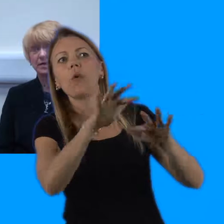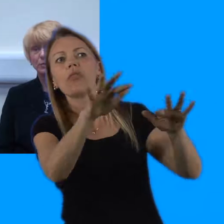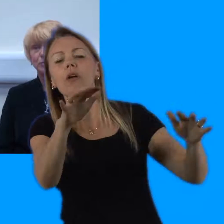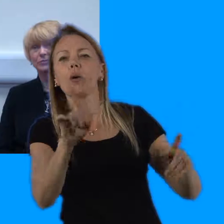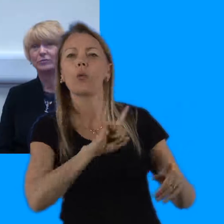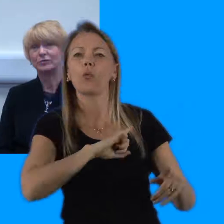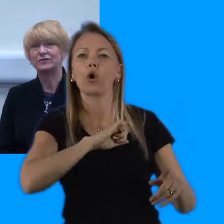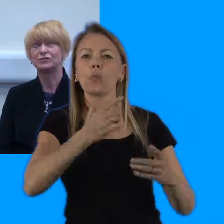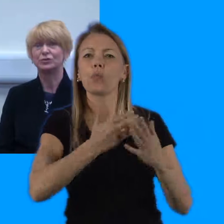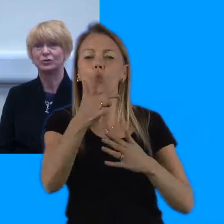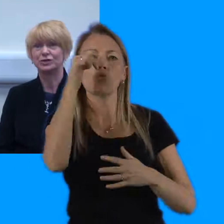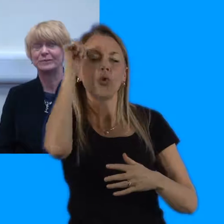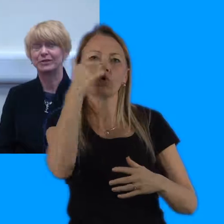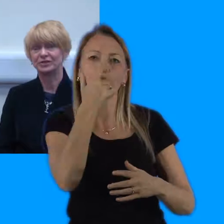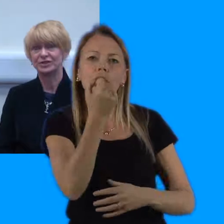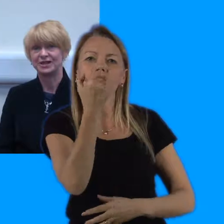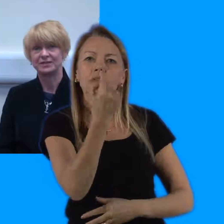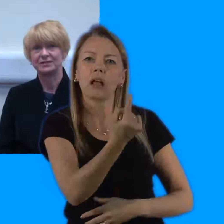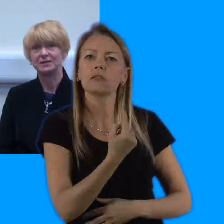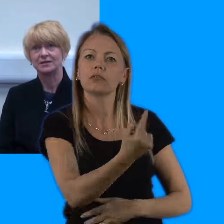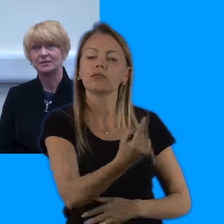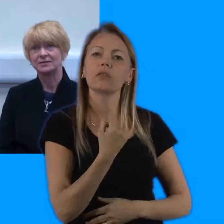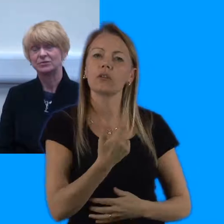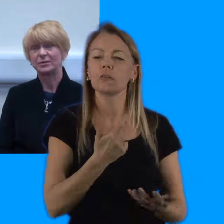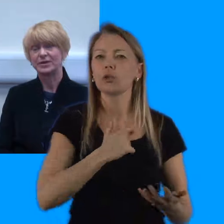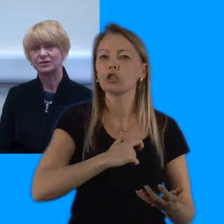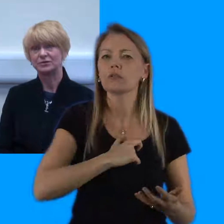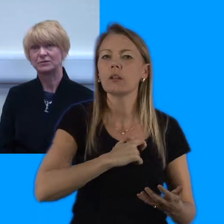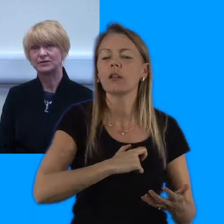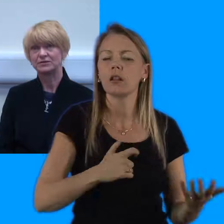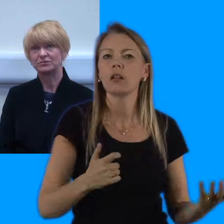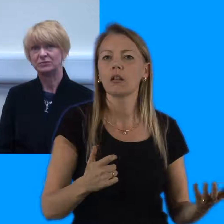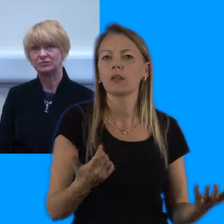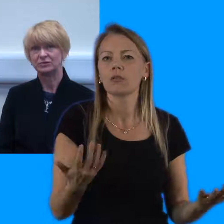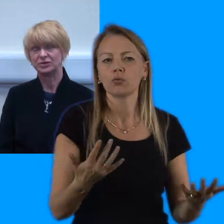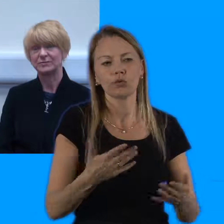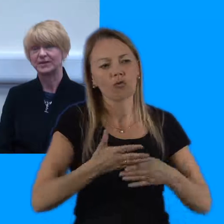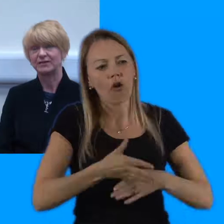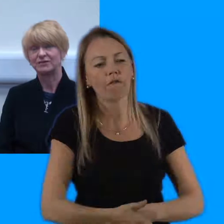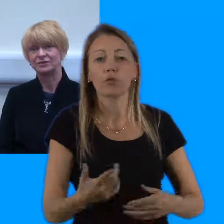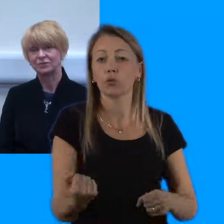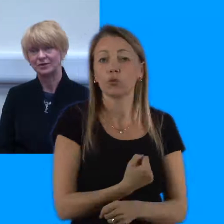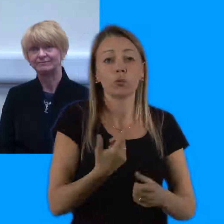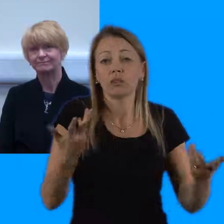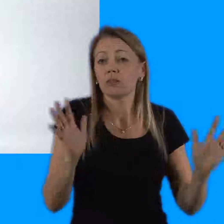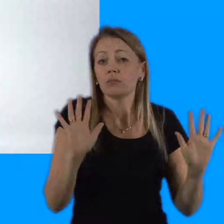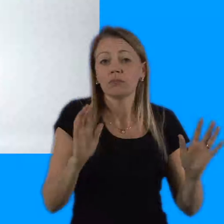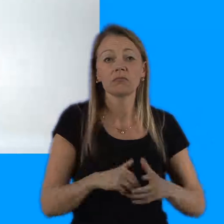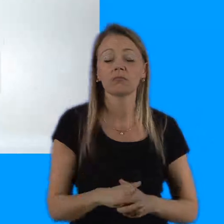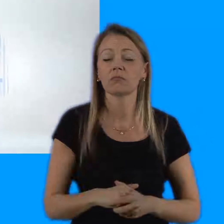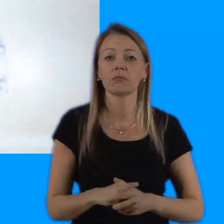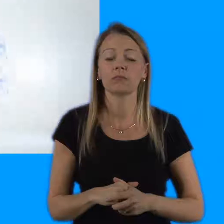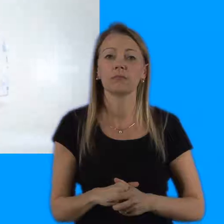there and what gives you more knowledge to be able to understand it. So on a personal basis, it's just making an effort to do that.